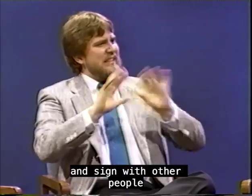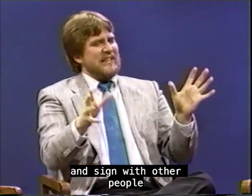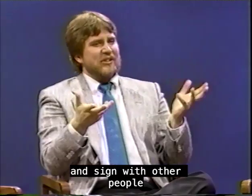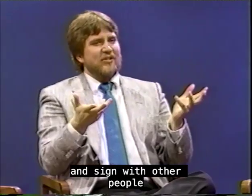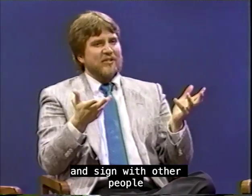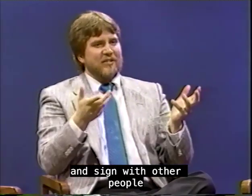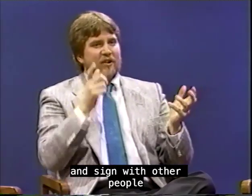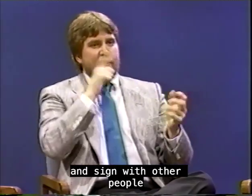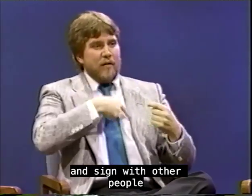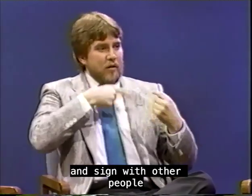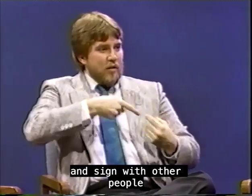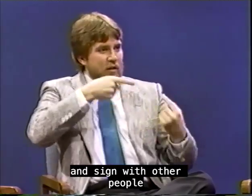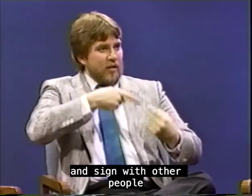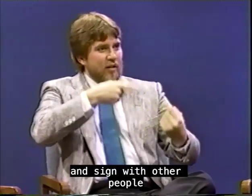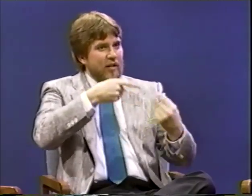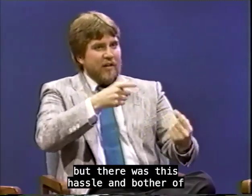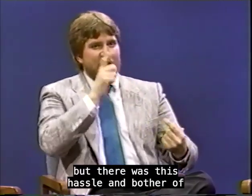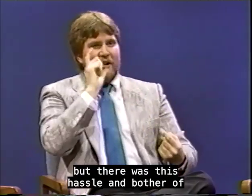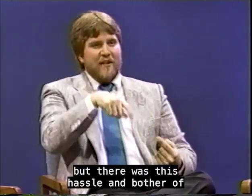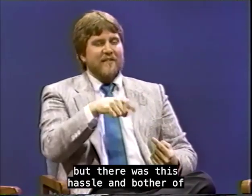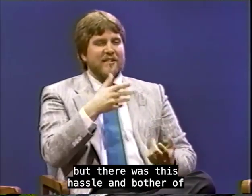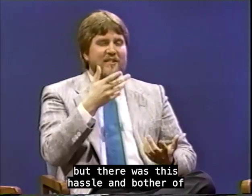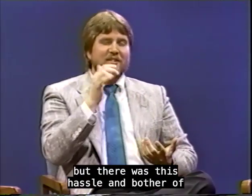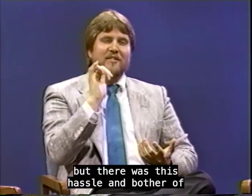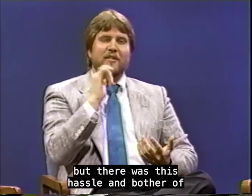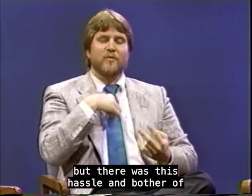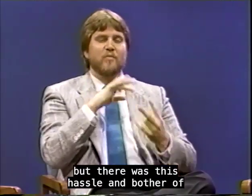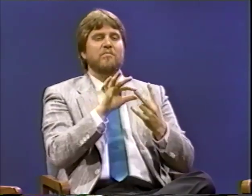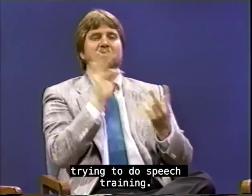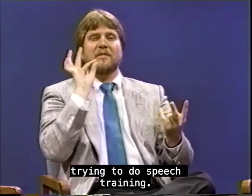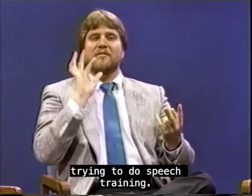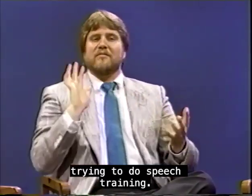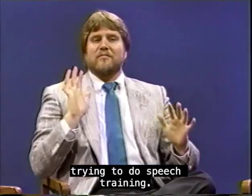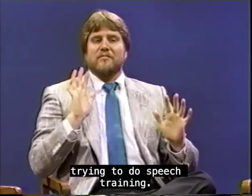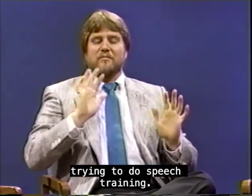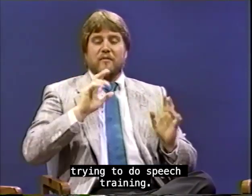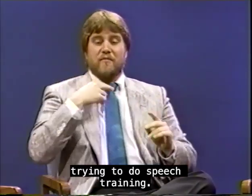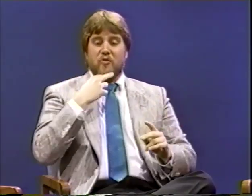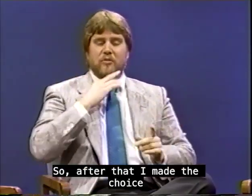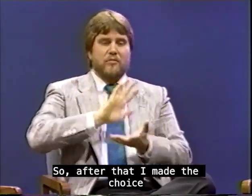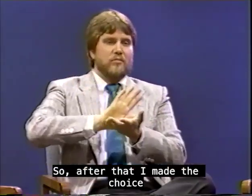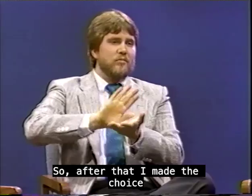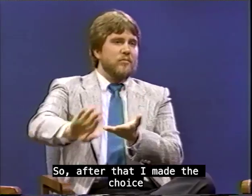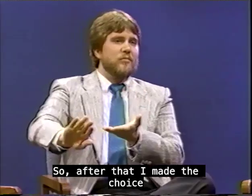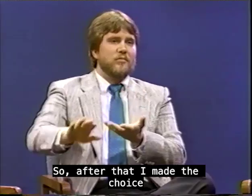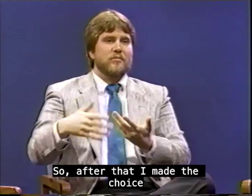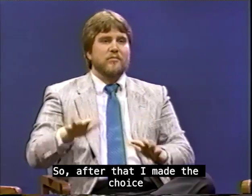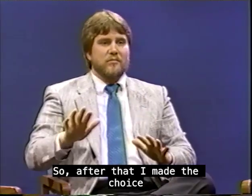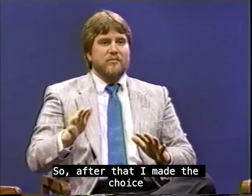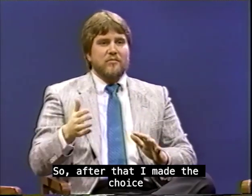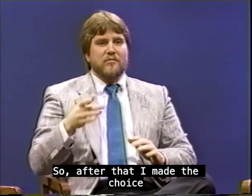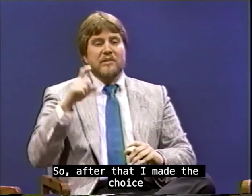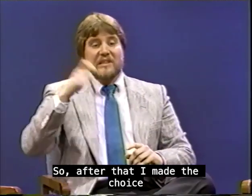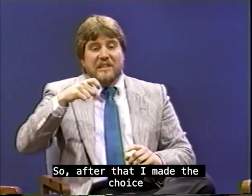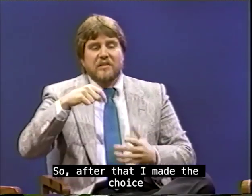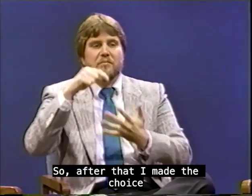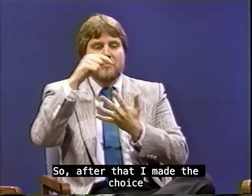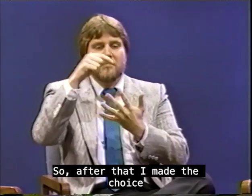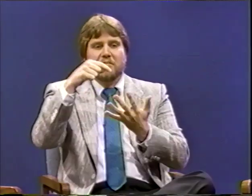things clearly. But there was this hassle and bother of trying to do speech training. So after that, I made the choice to put that stuff aside. If